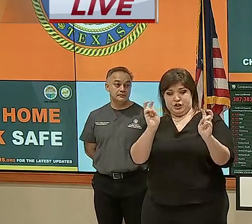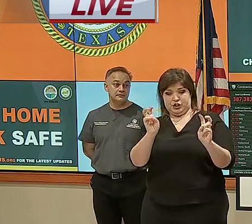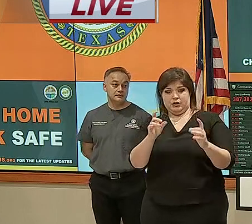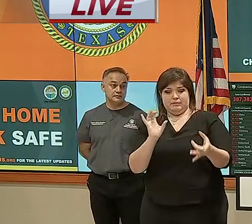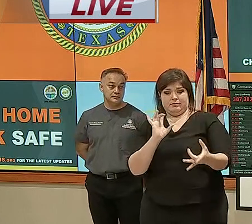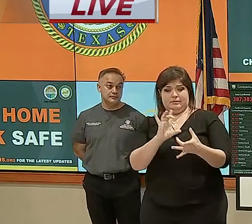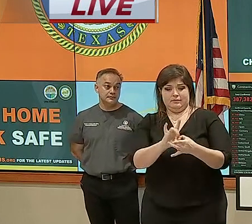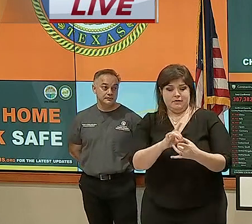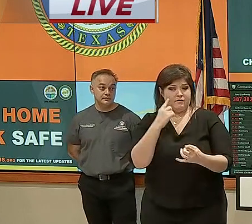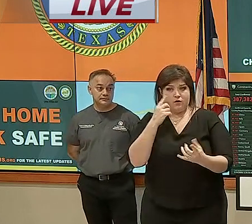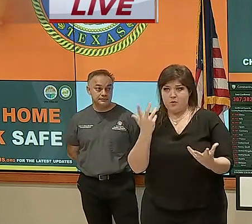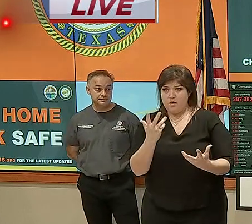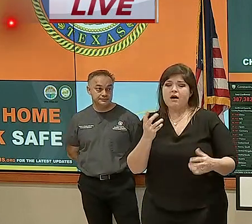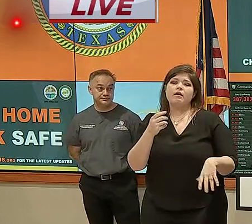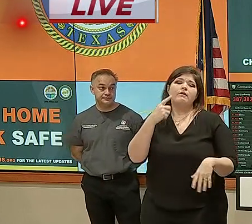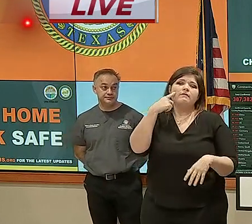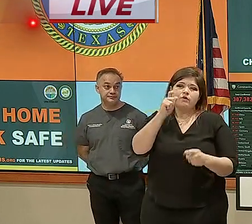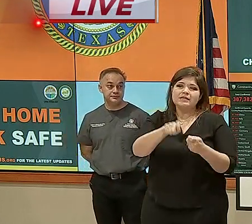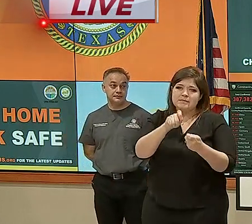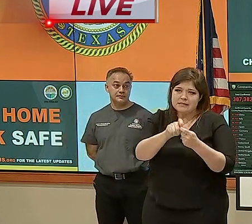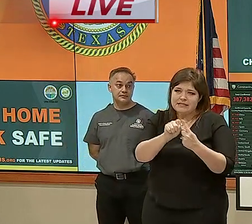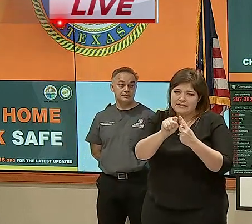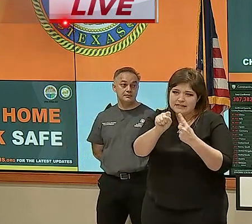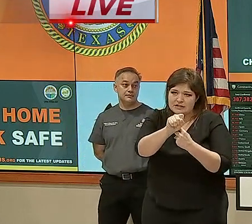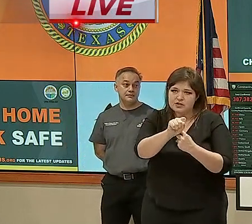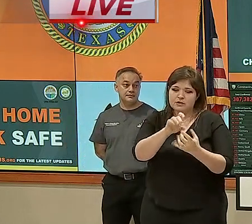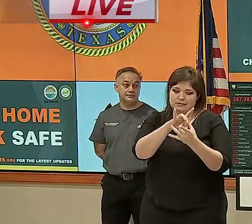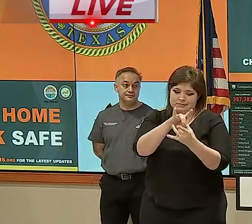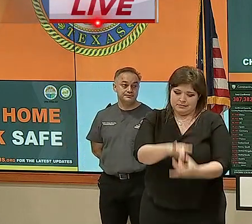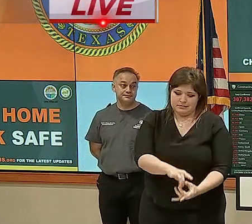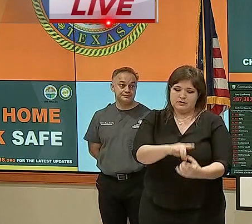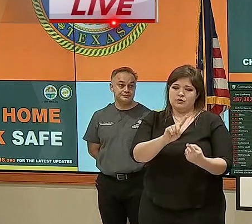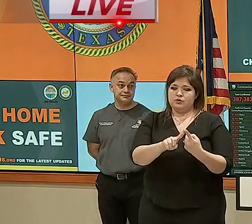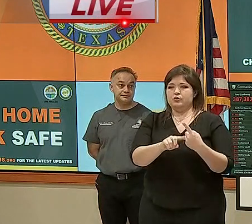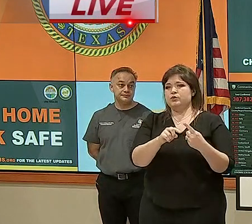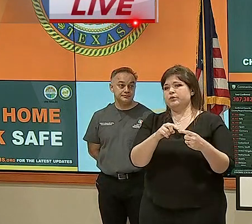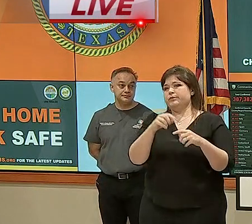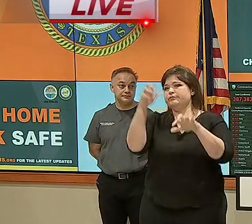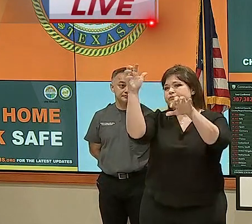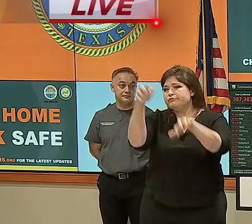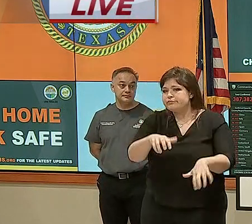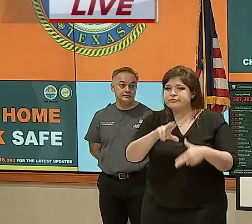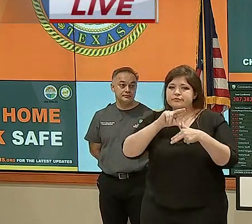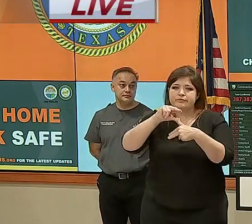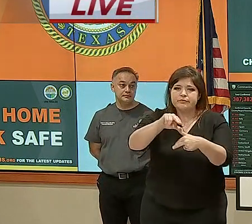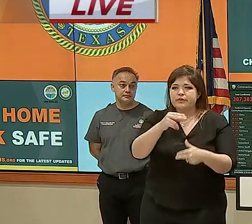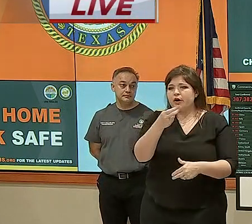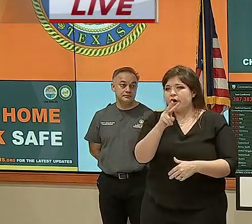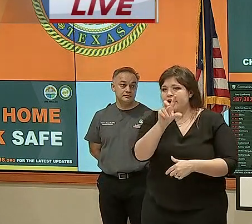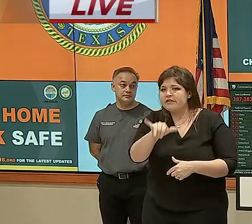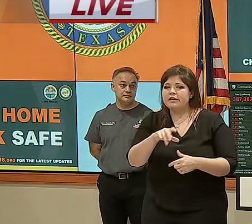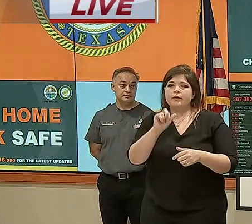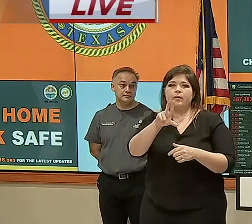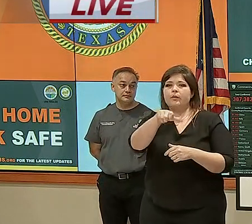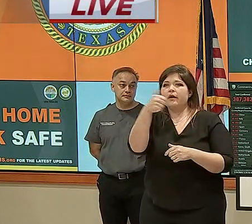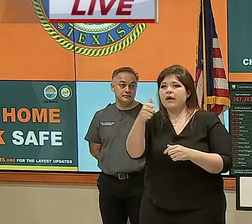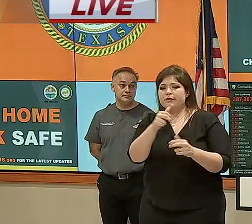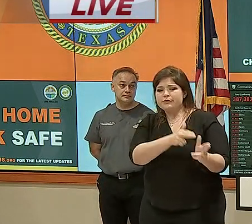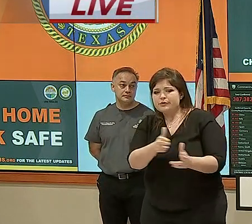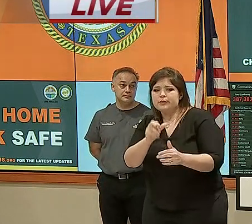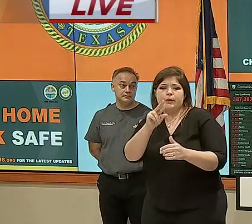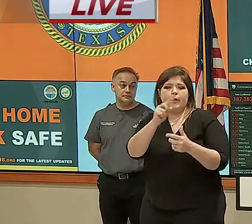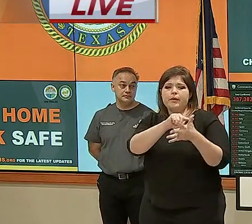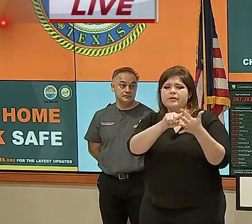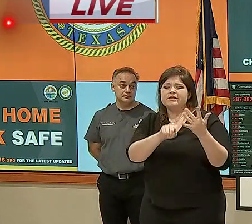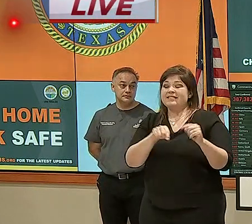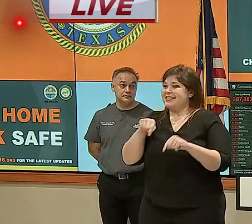rain events like Harvey, when we ask people to shelter in place. This is another type of crisis. Another